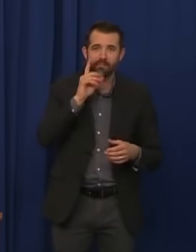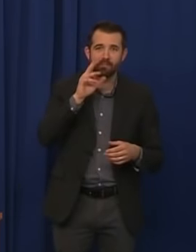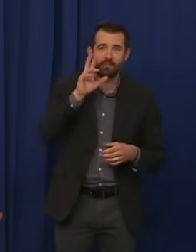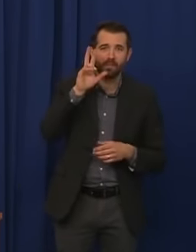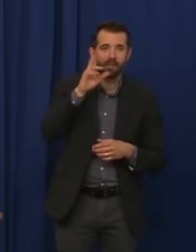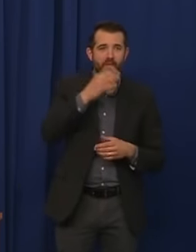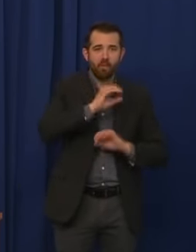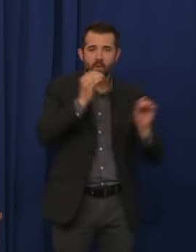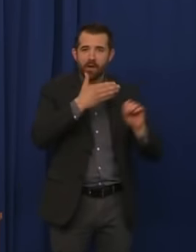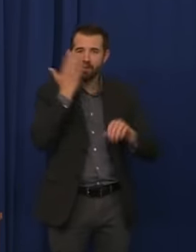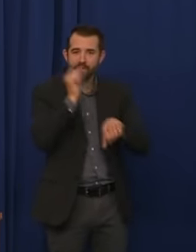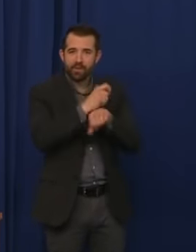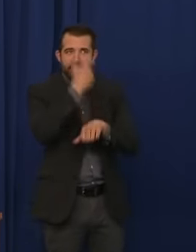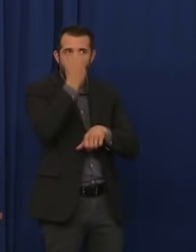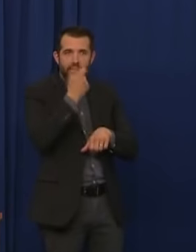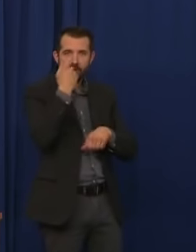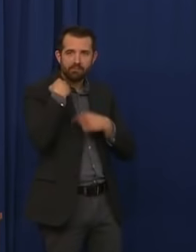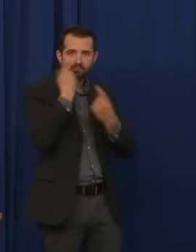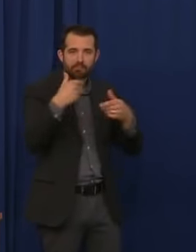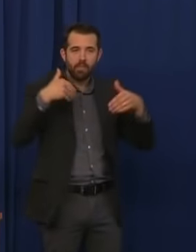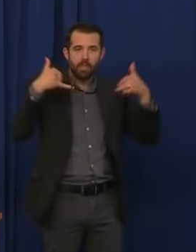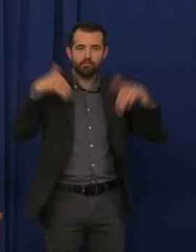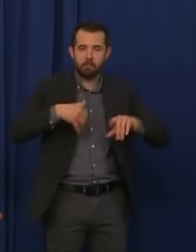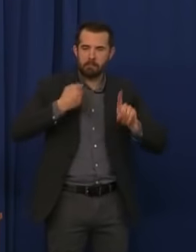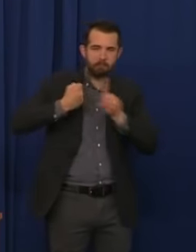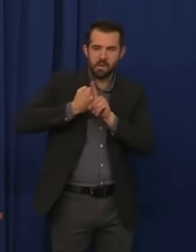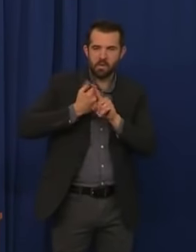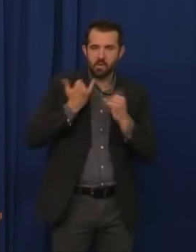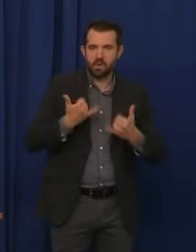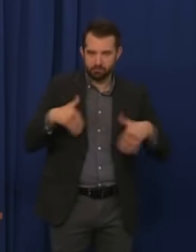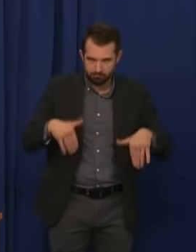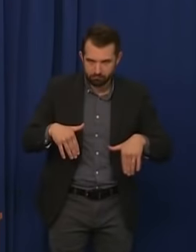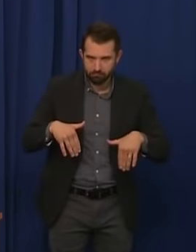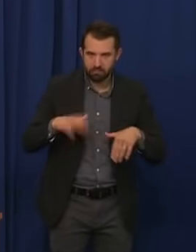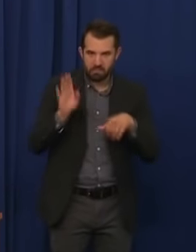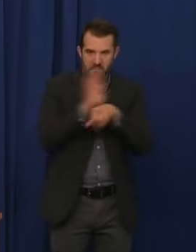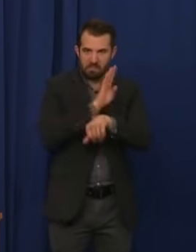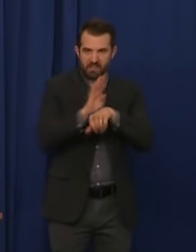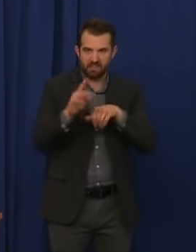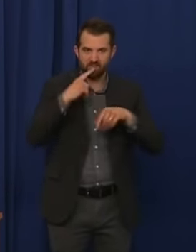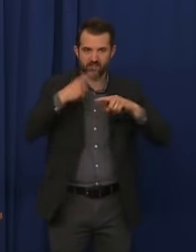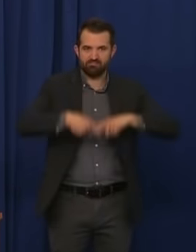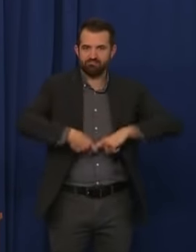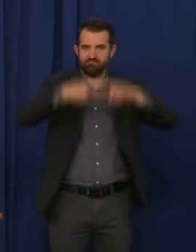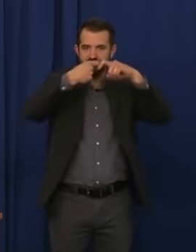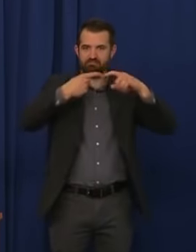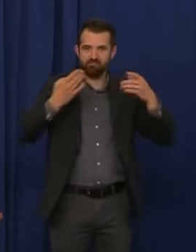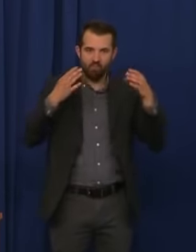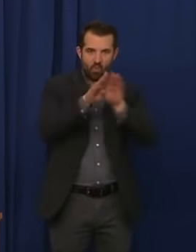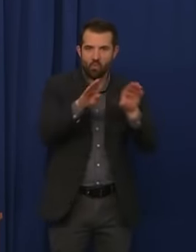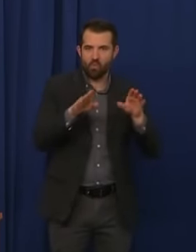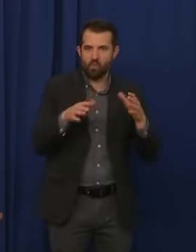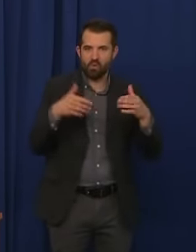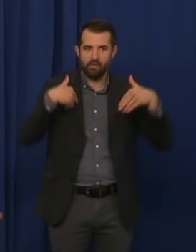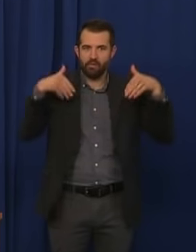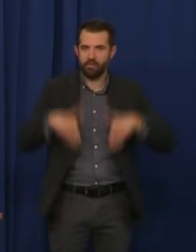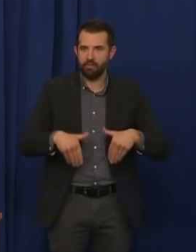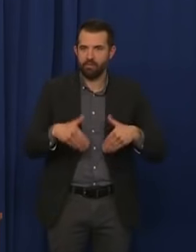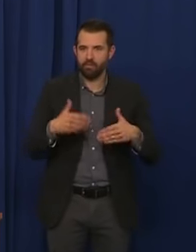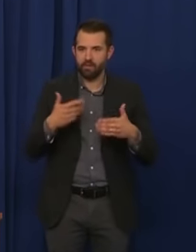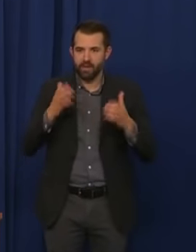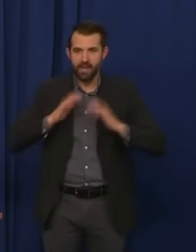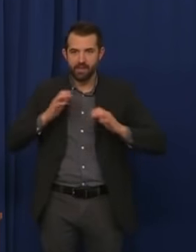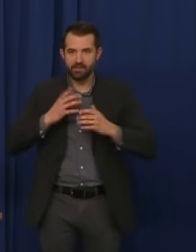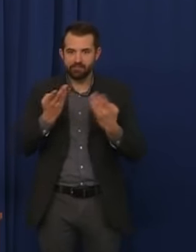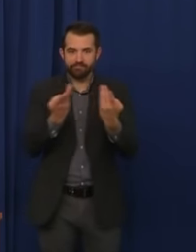now find themselves with their doors shuttered, windows closed, and customers not allowed in.